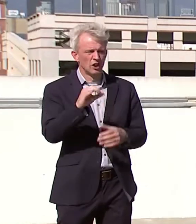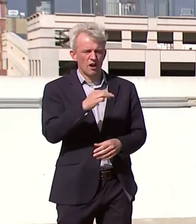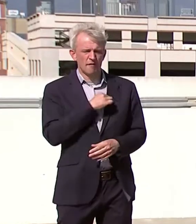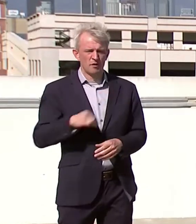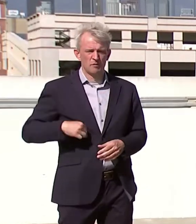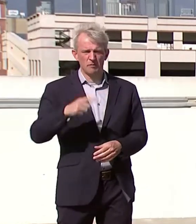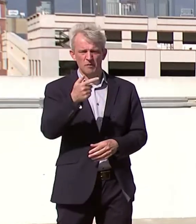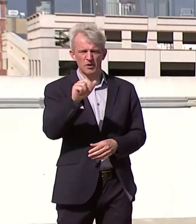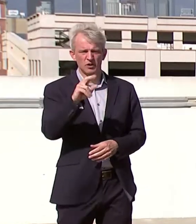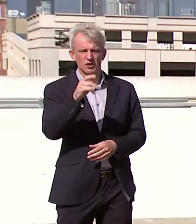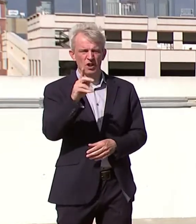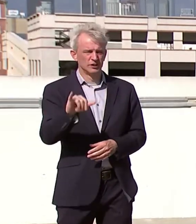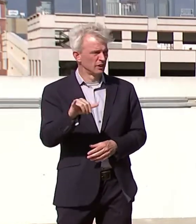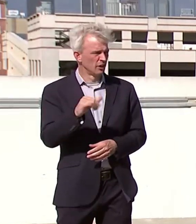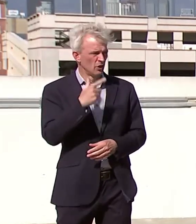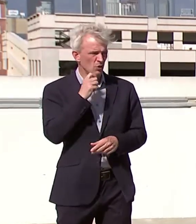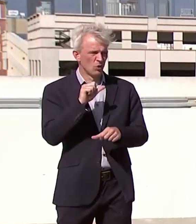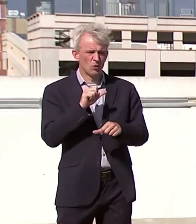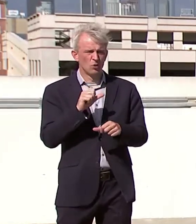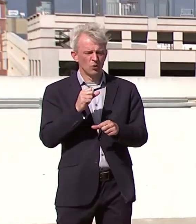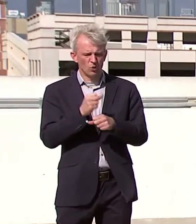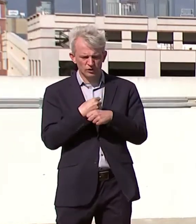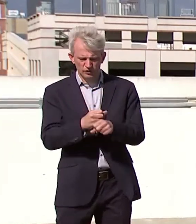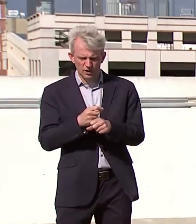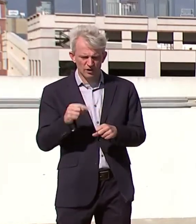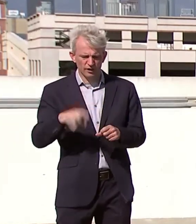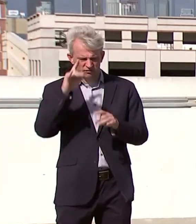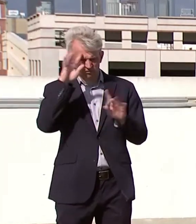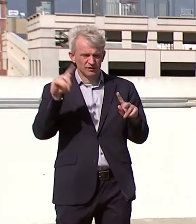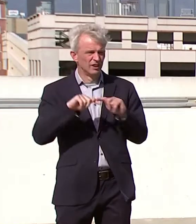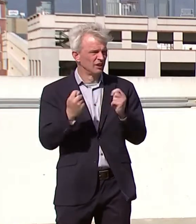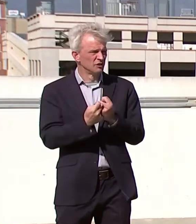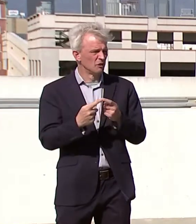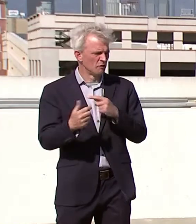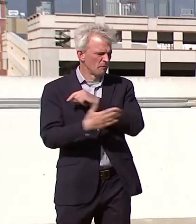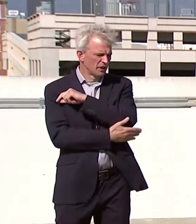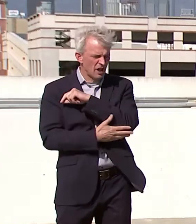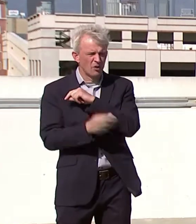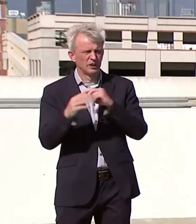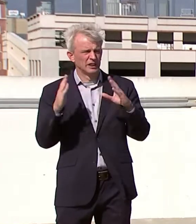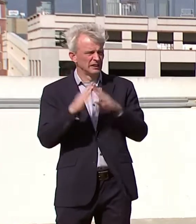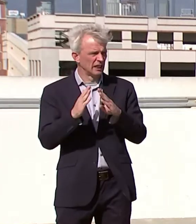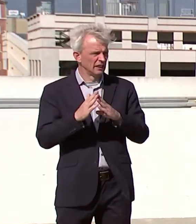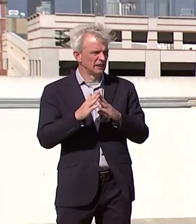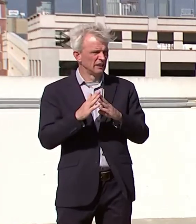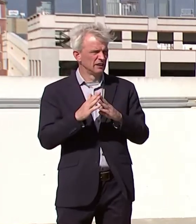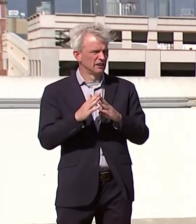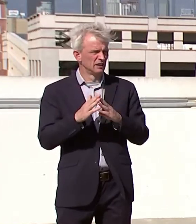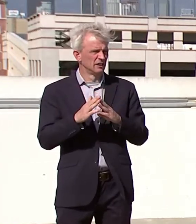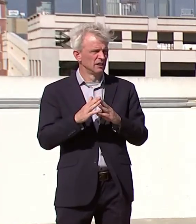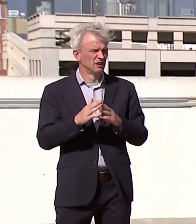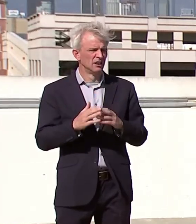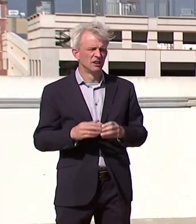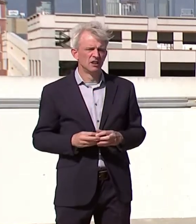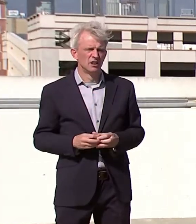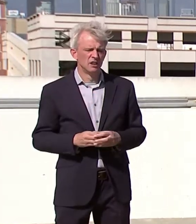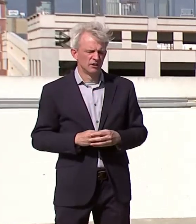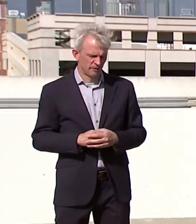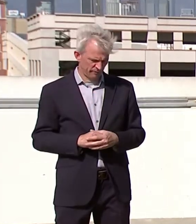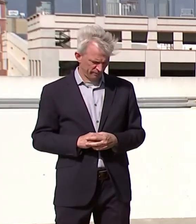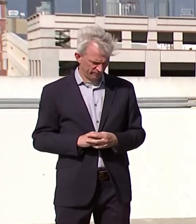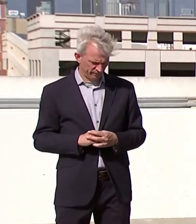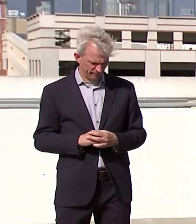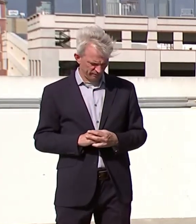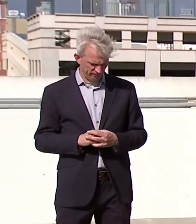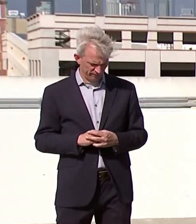this extraordinary team of people from the county and the city together and took a leap of faith